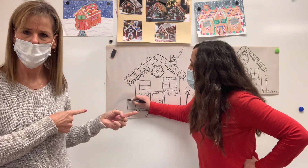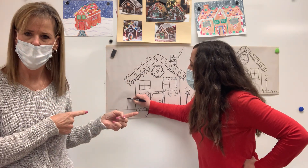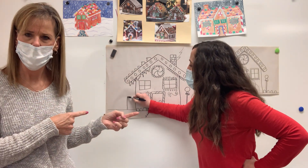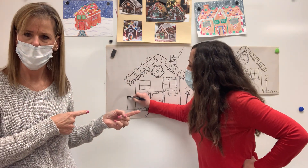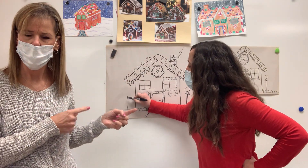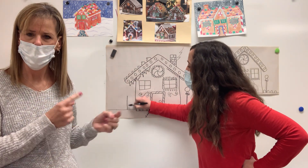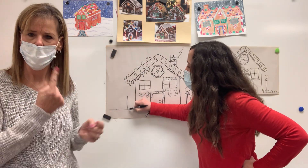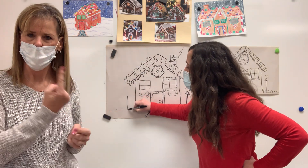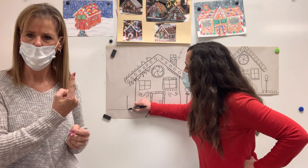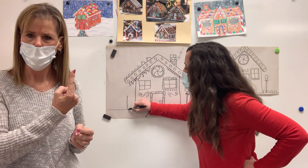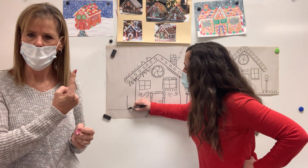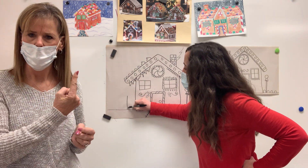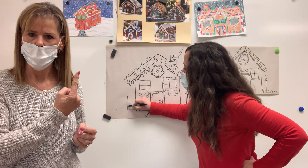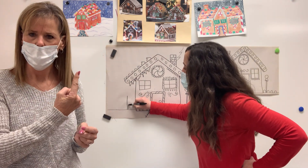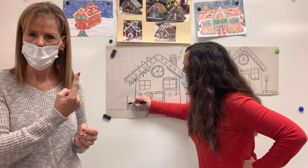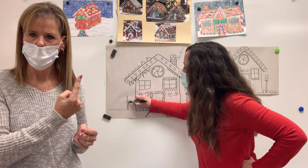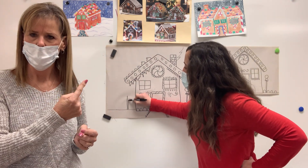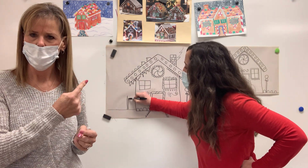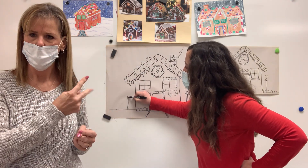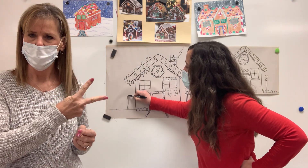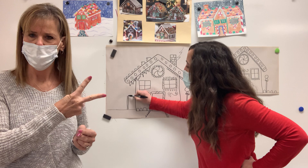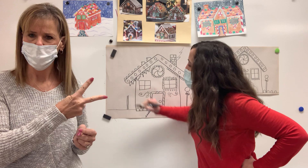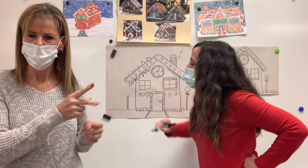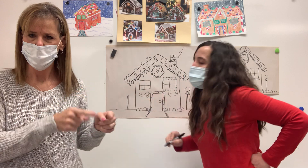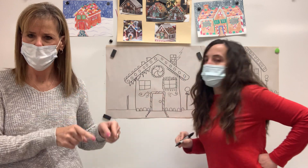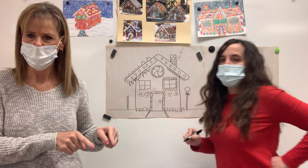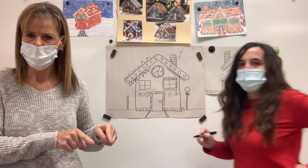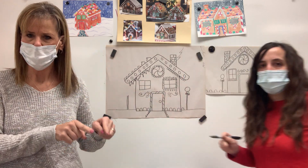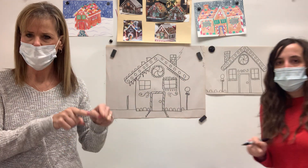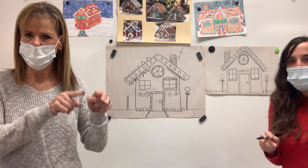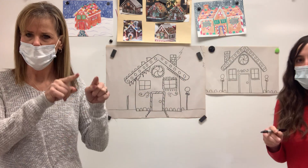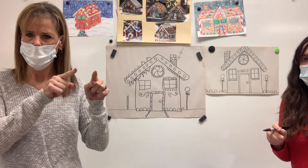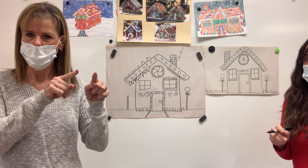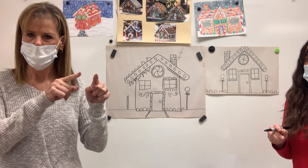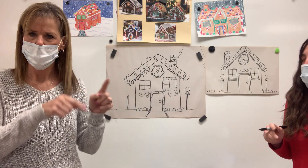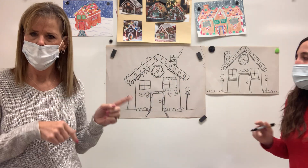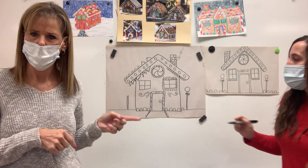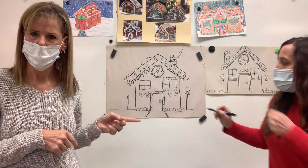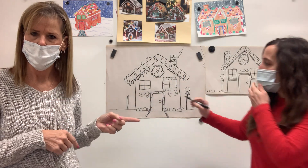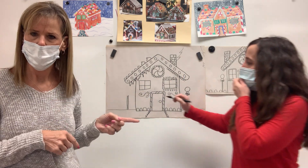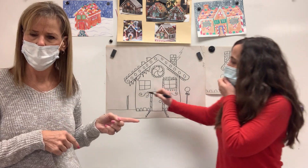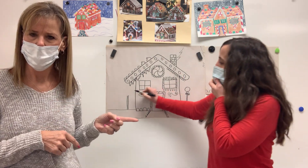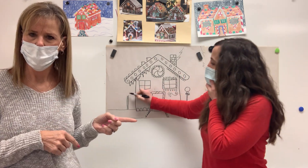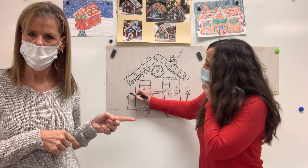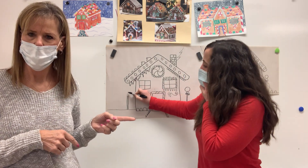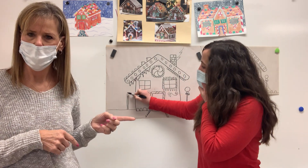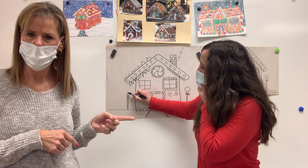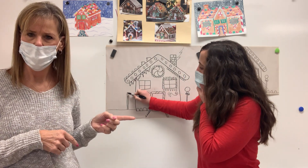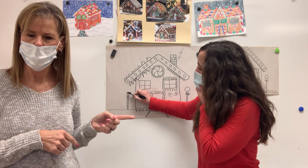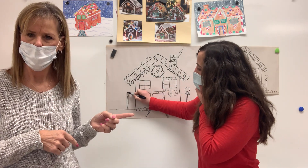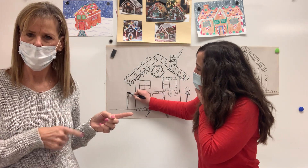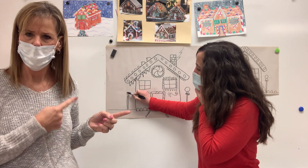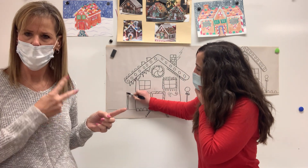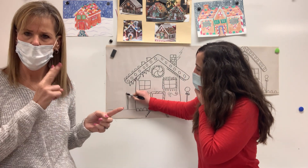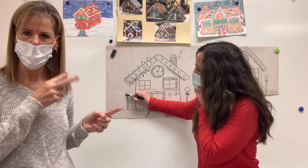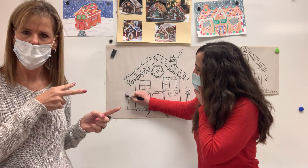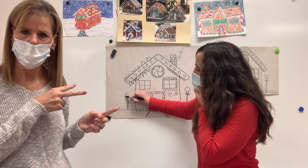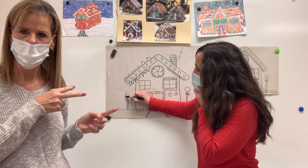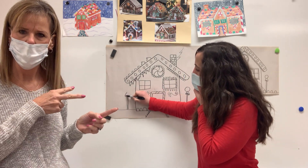1, 2 skinny lines up, and then go up just a little bit, and watch. I'm going to make it down,